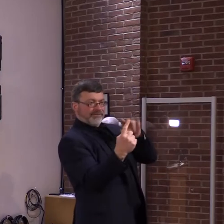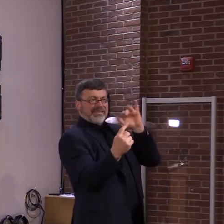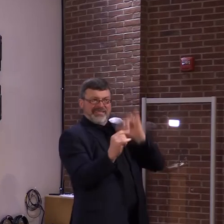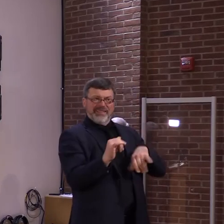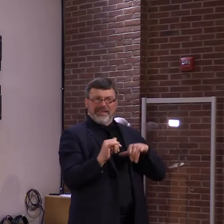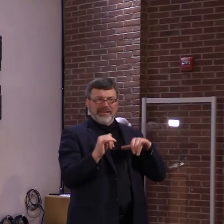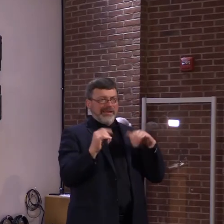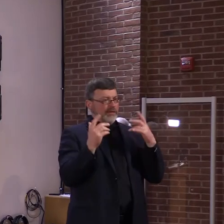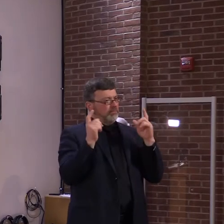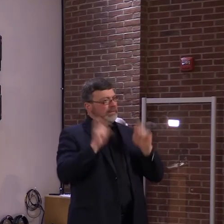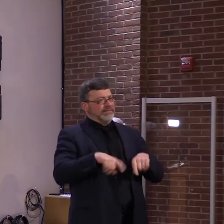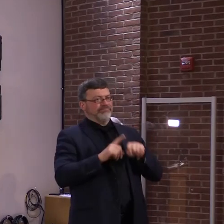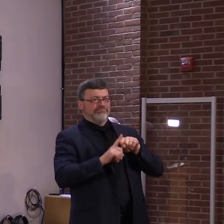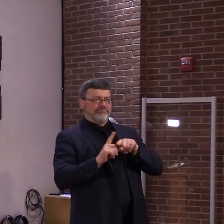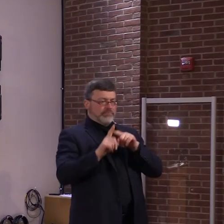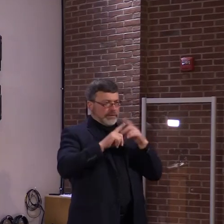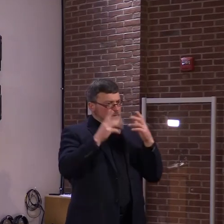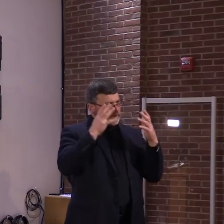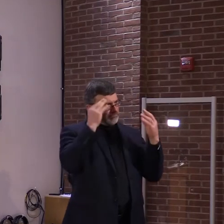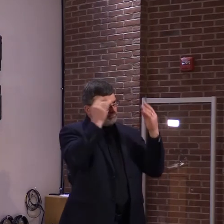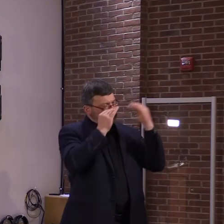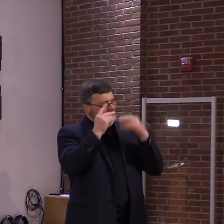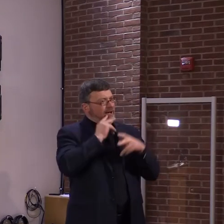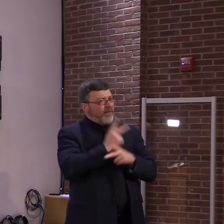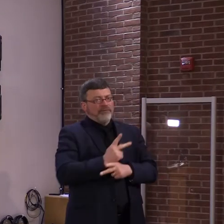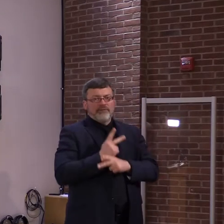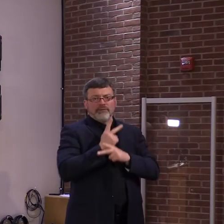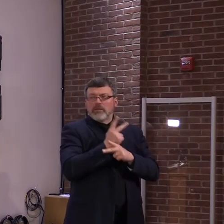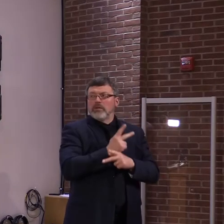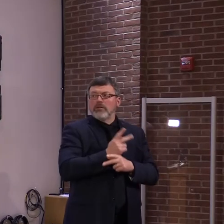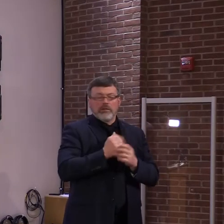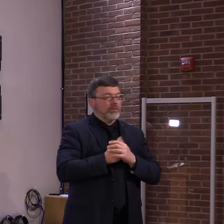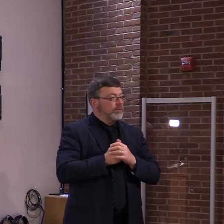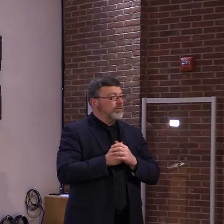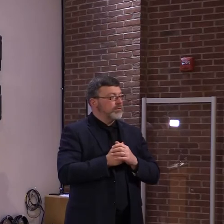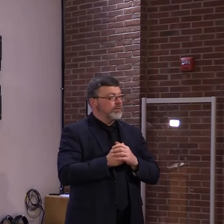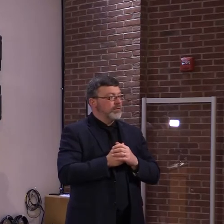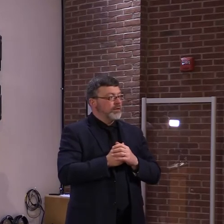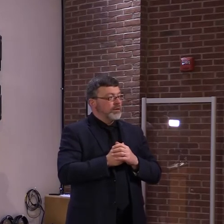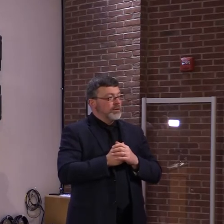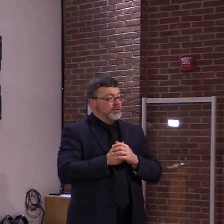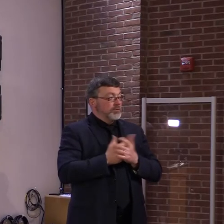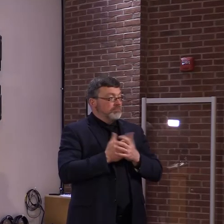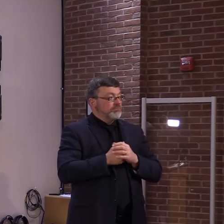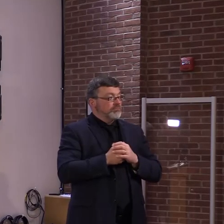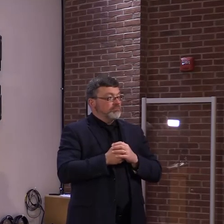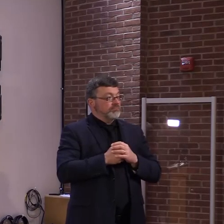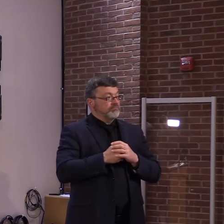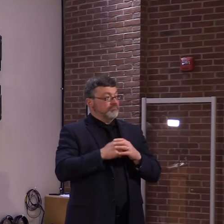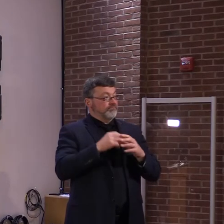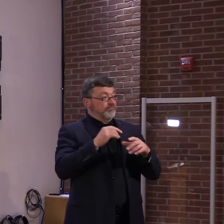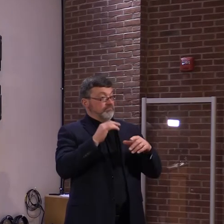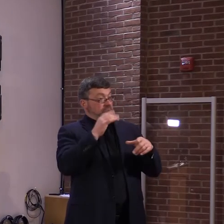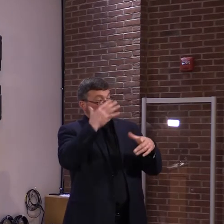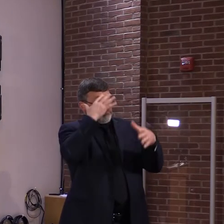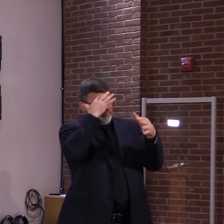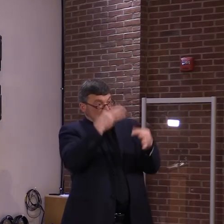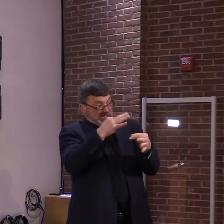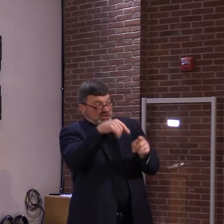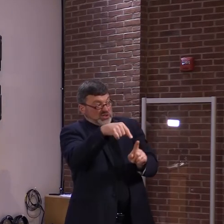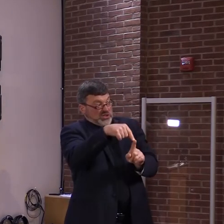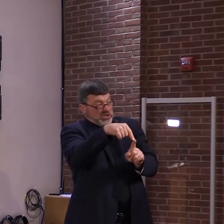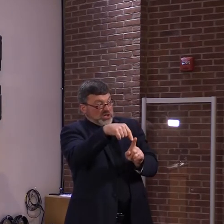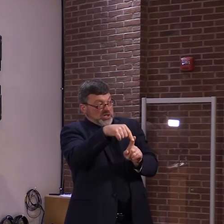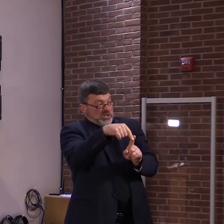The decisions were much more, I think, a little bit outside of the health realm when it came to that